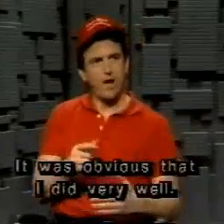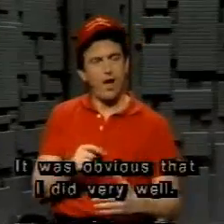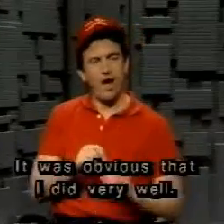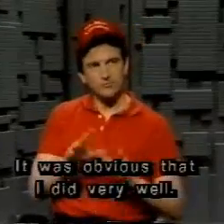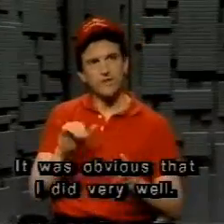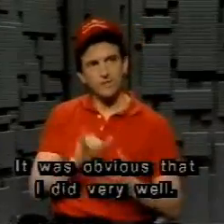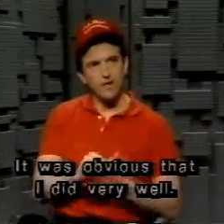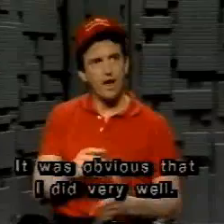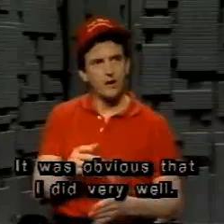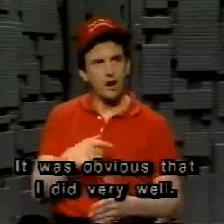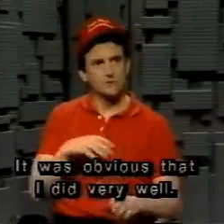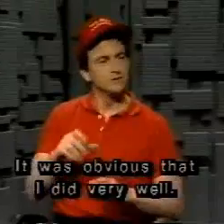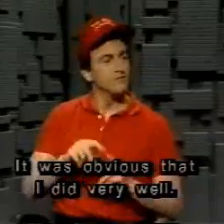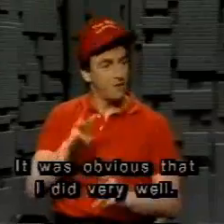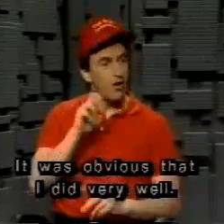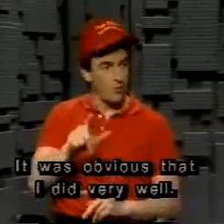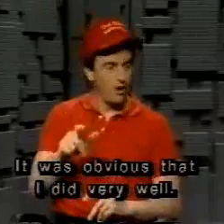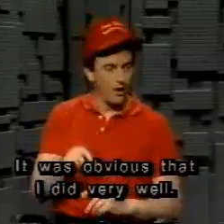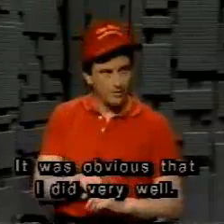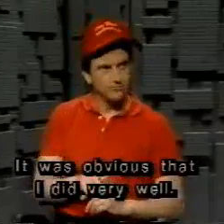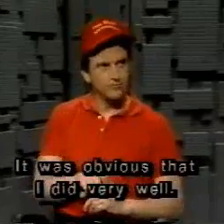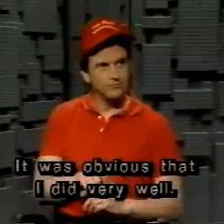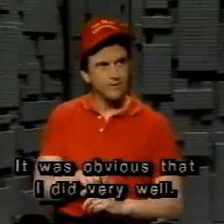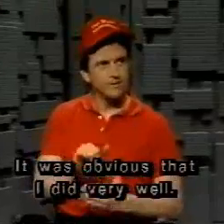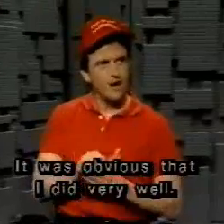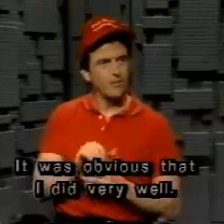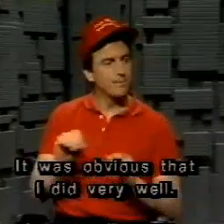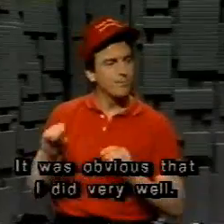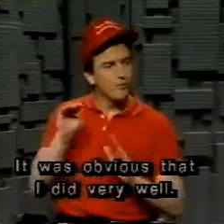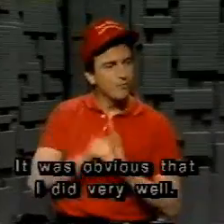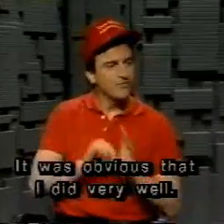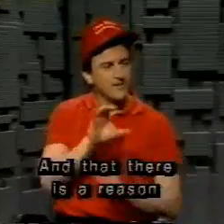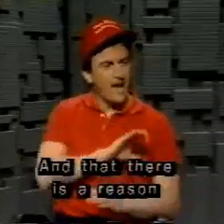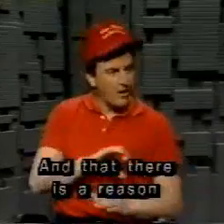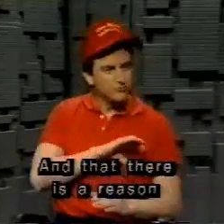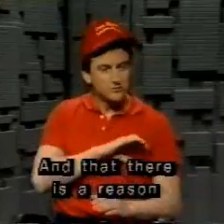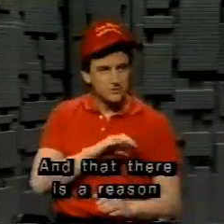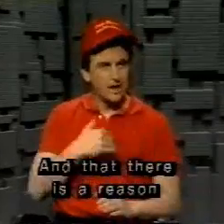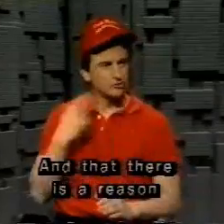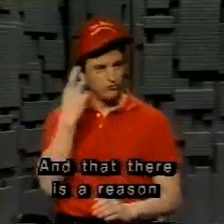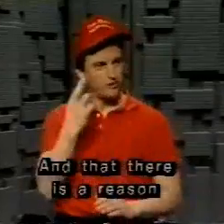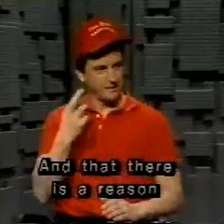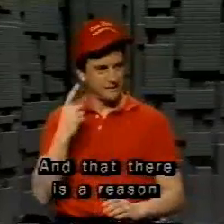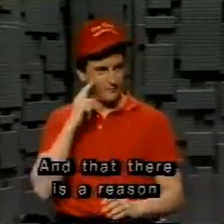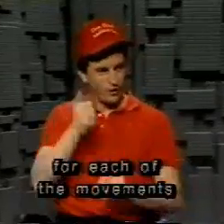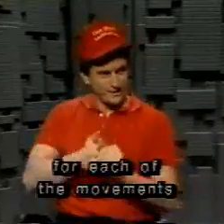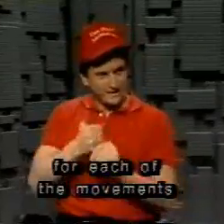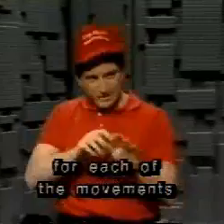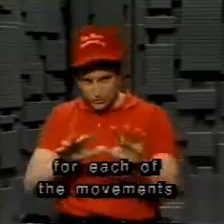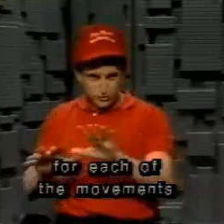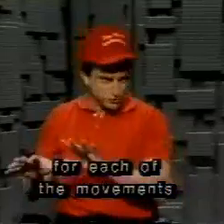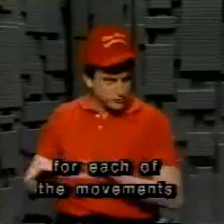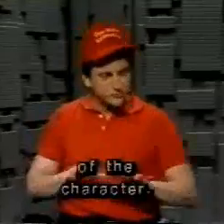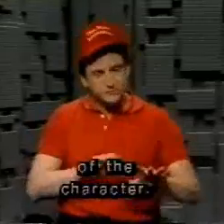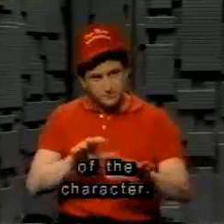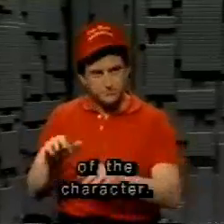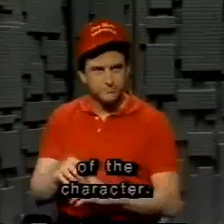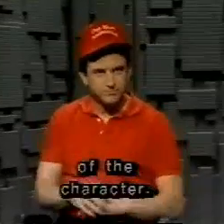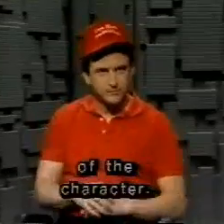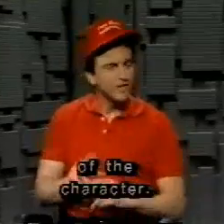It was obvious that I did very well, and that there's a reason for each of the movements of the character.